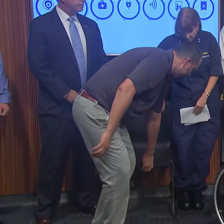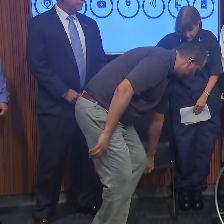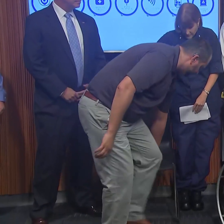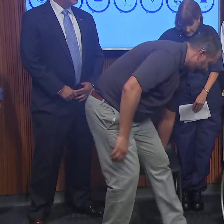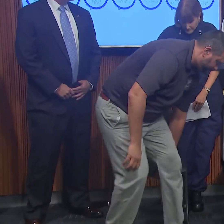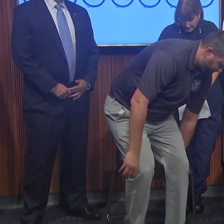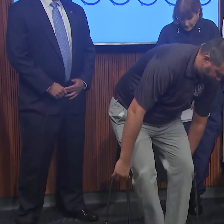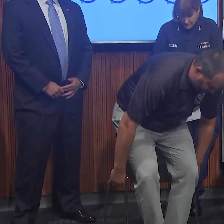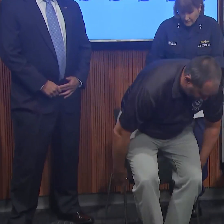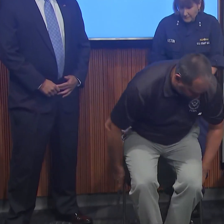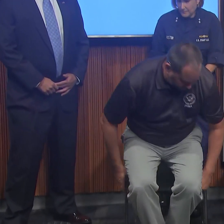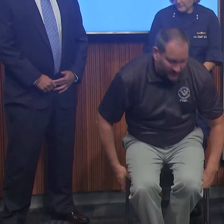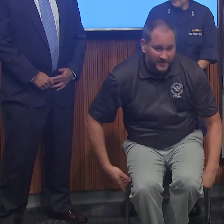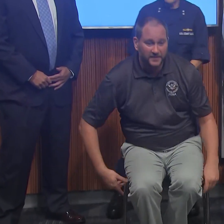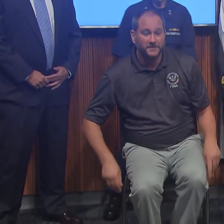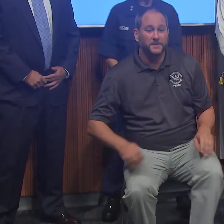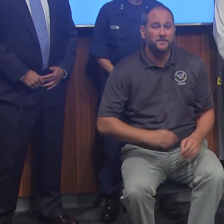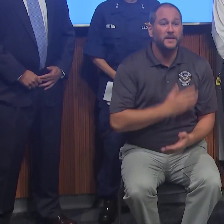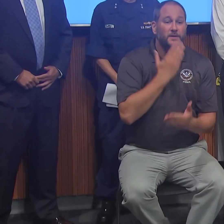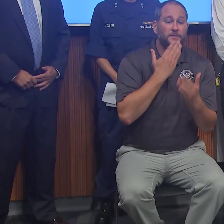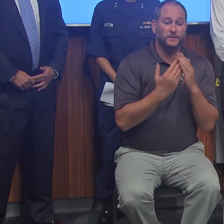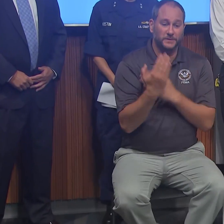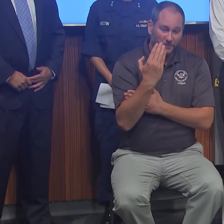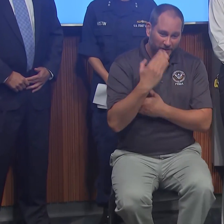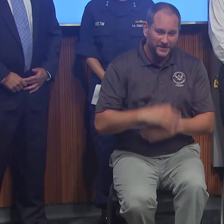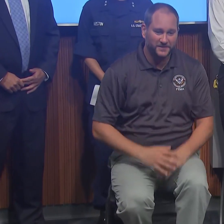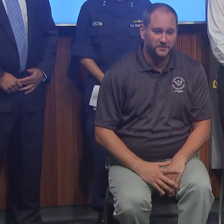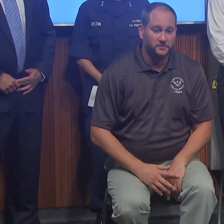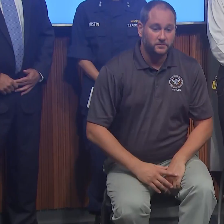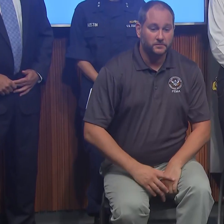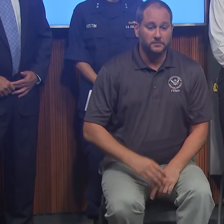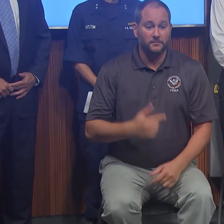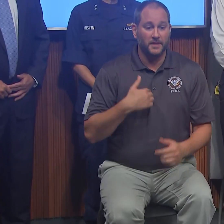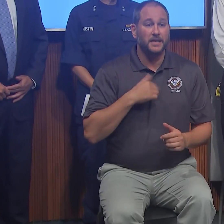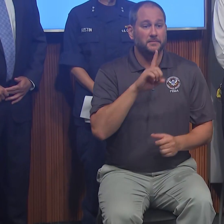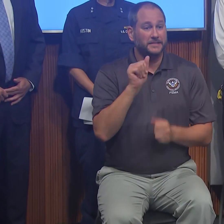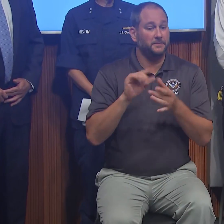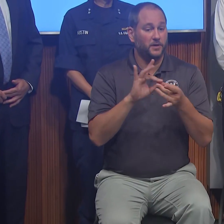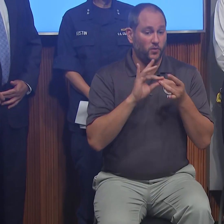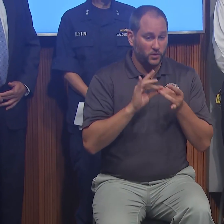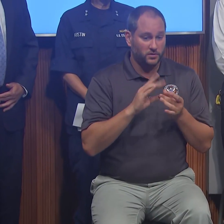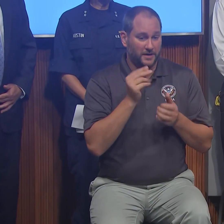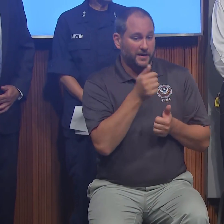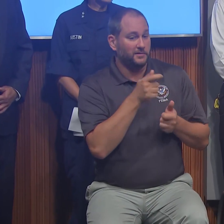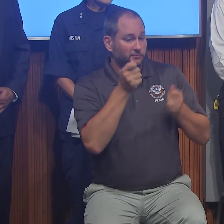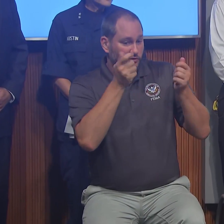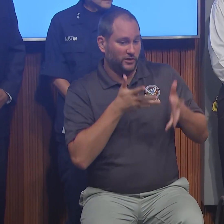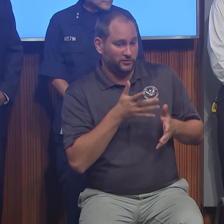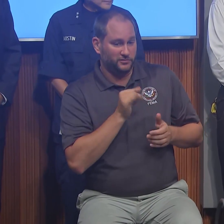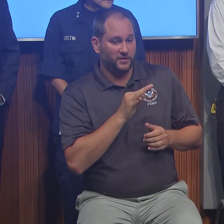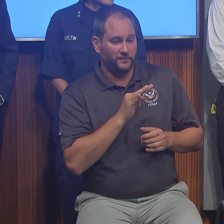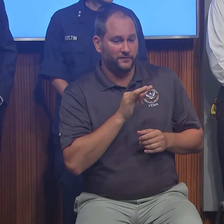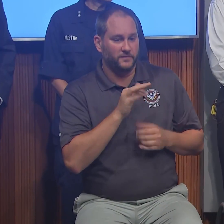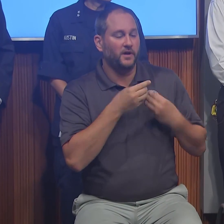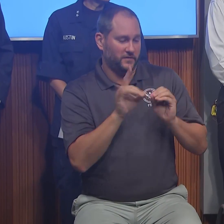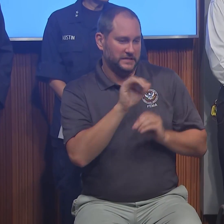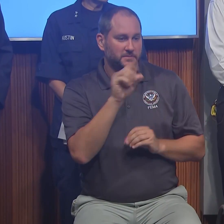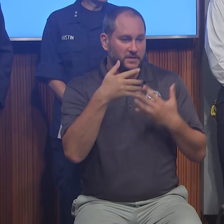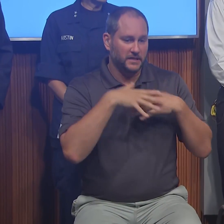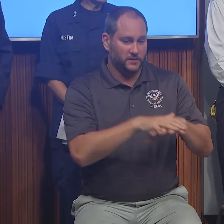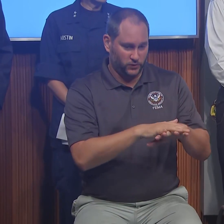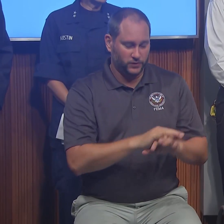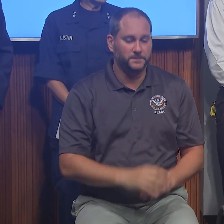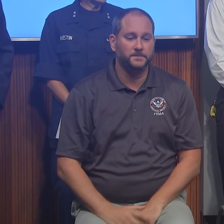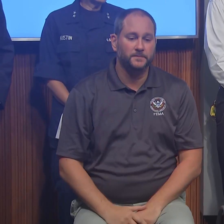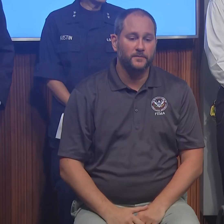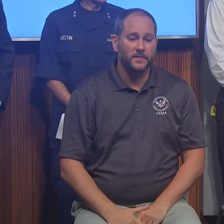Excuse me. Good morning. So as the Disability Coordinator and the Director of the Office of Disability Integration and Coordination, our responsibility